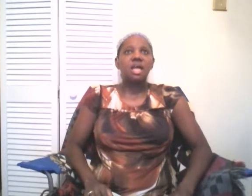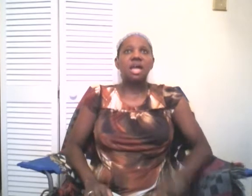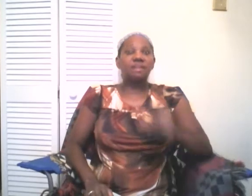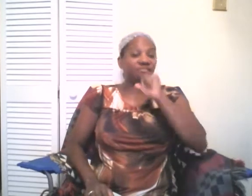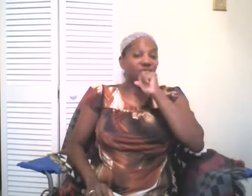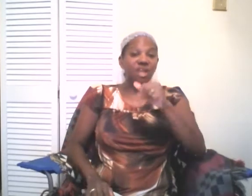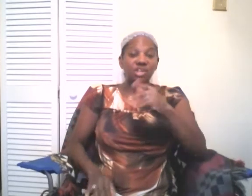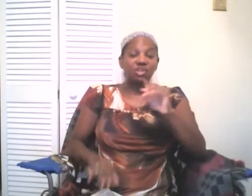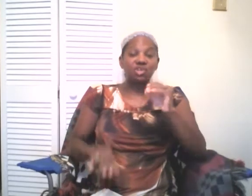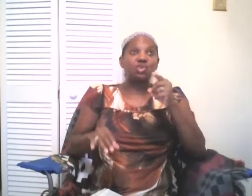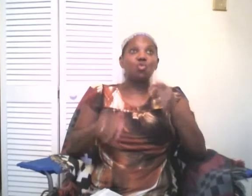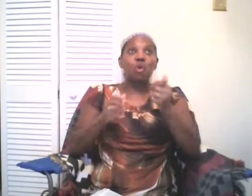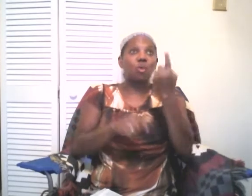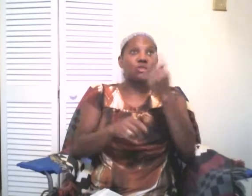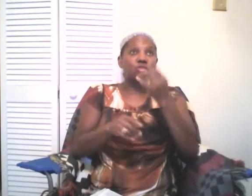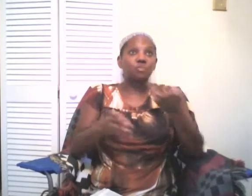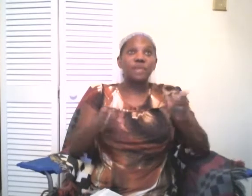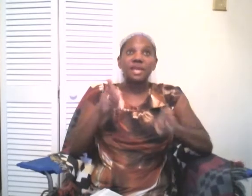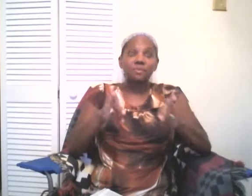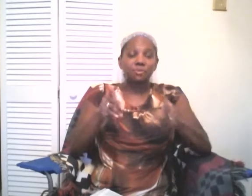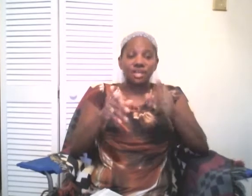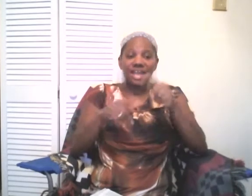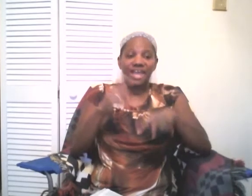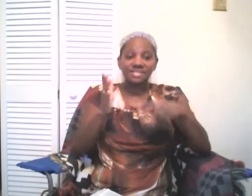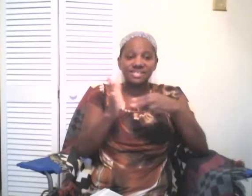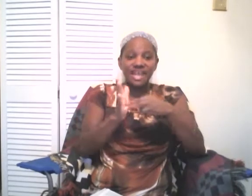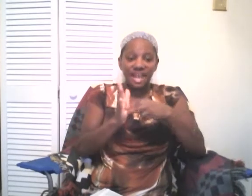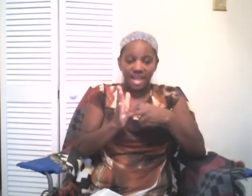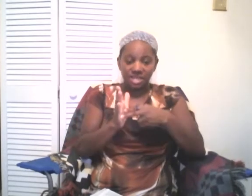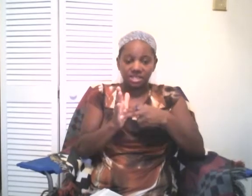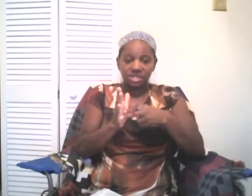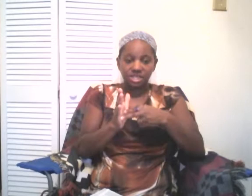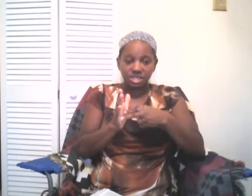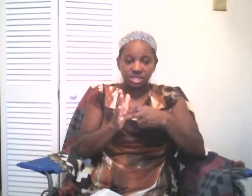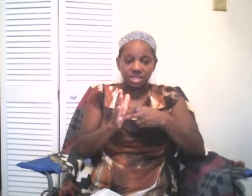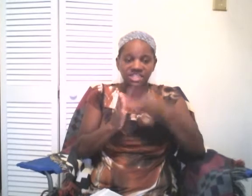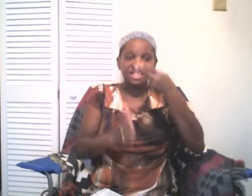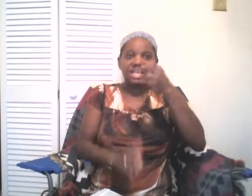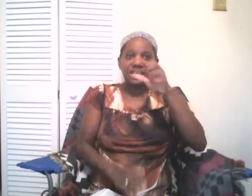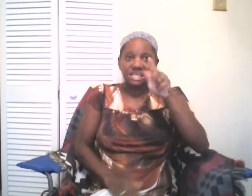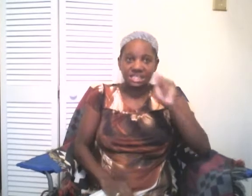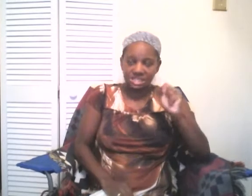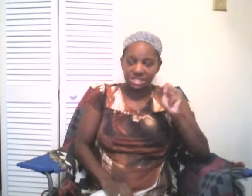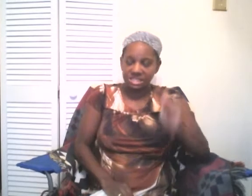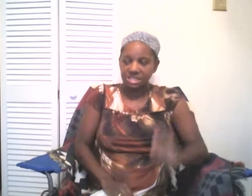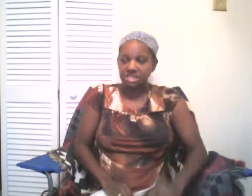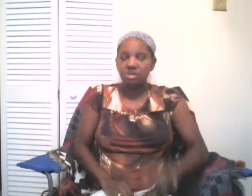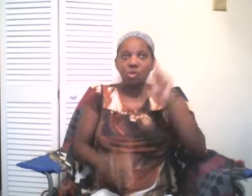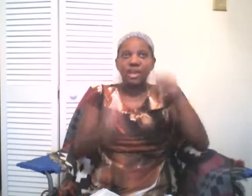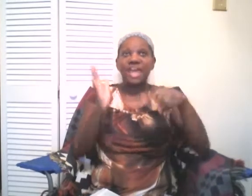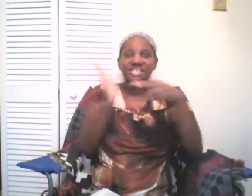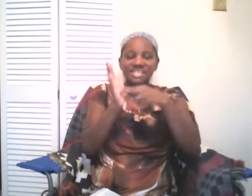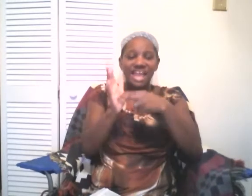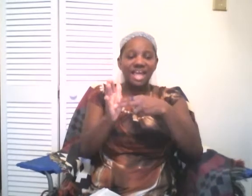And if you want one of those people that can't stand the heat, or can't stand